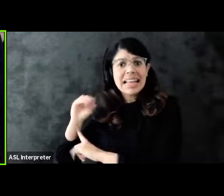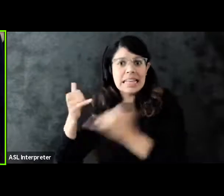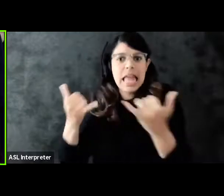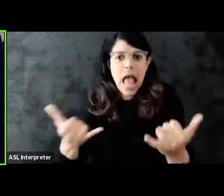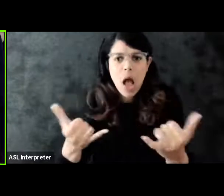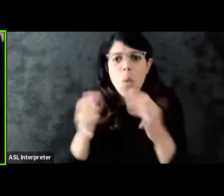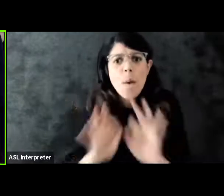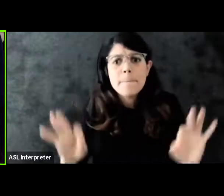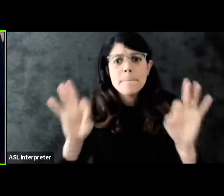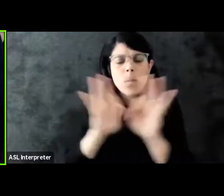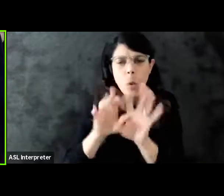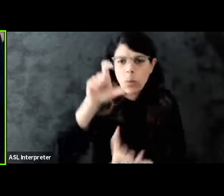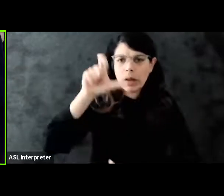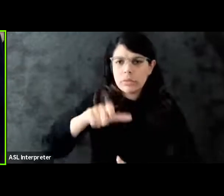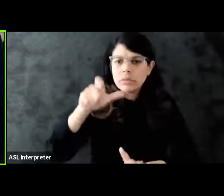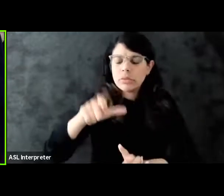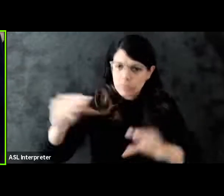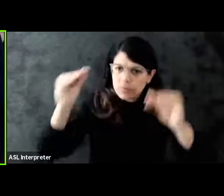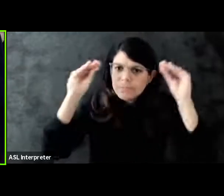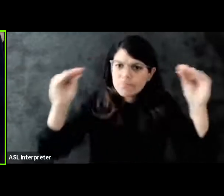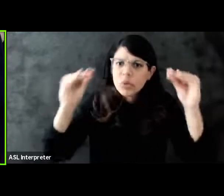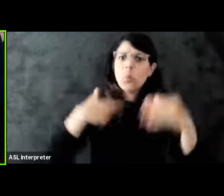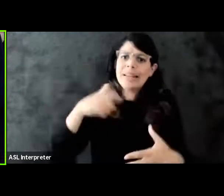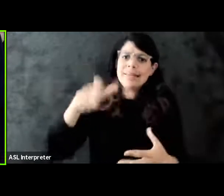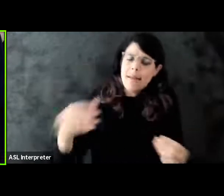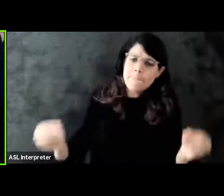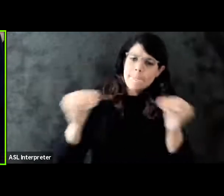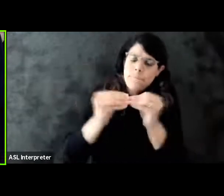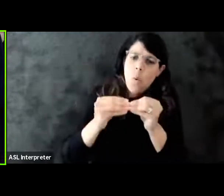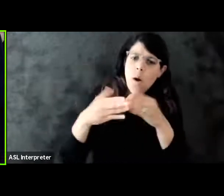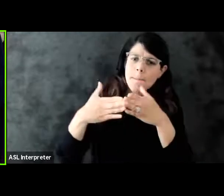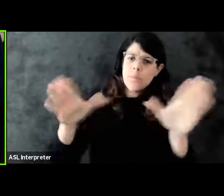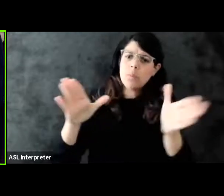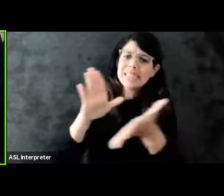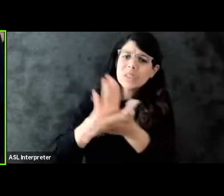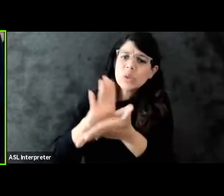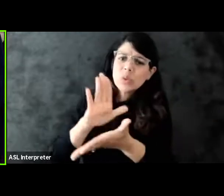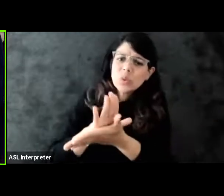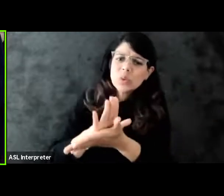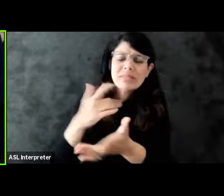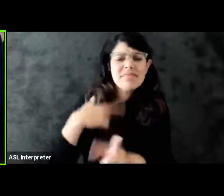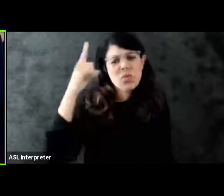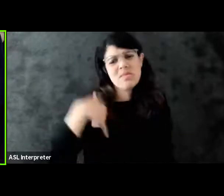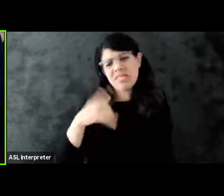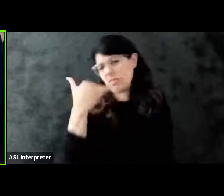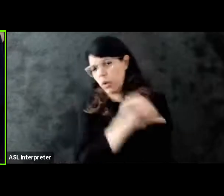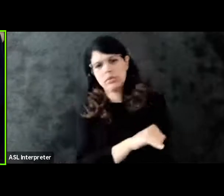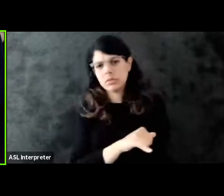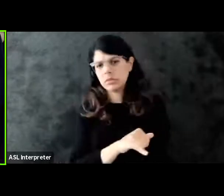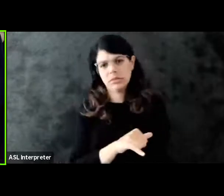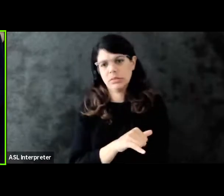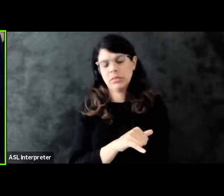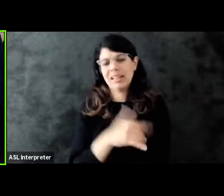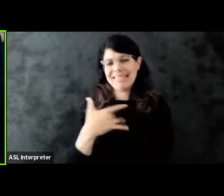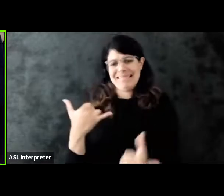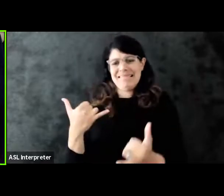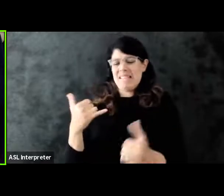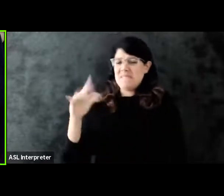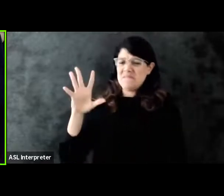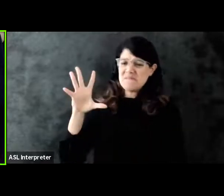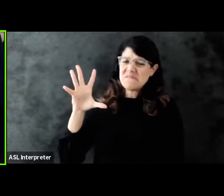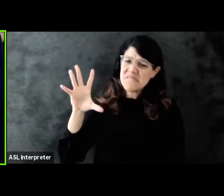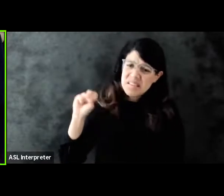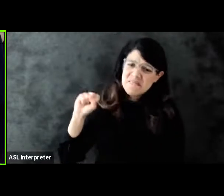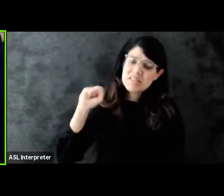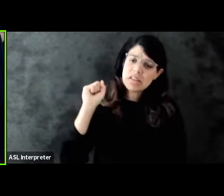And it's really ridiculous to have to go through 50 years plus before finally there being the state of education saying,